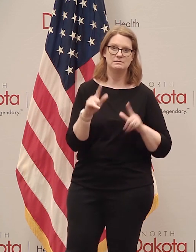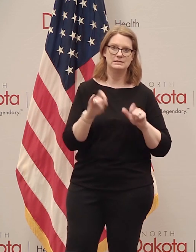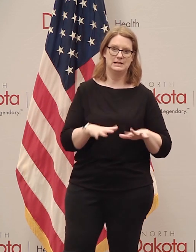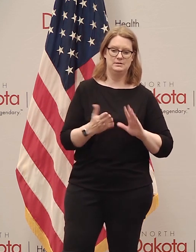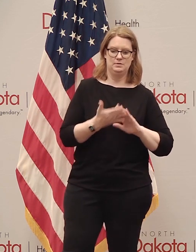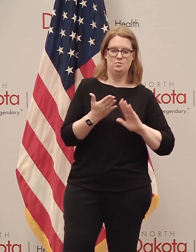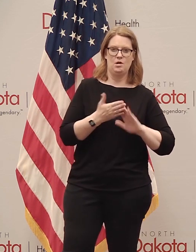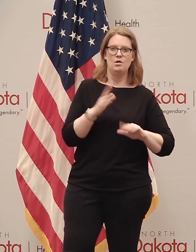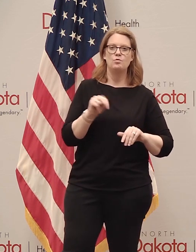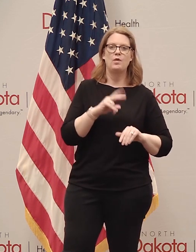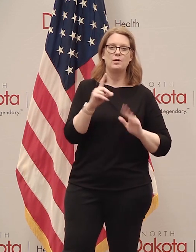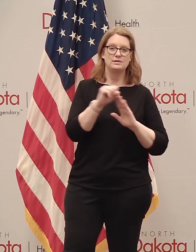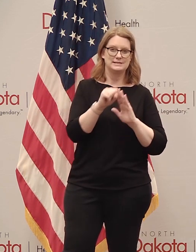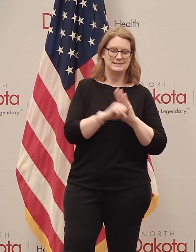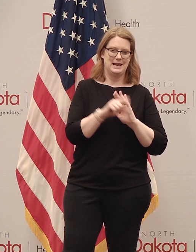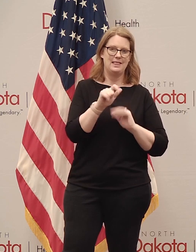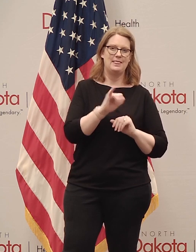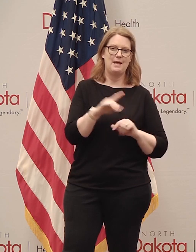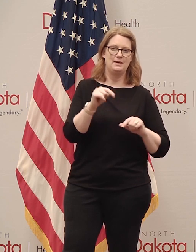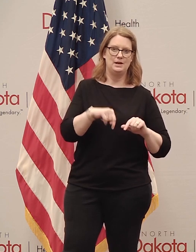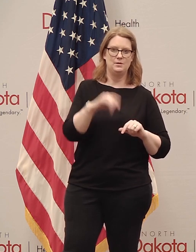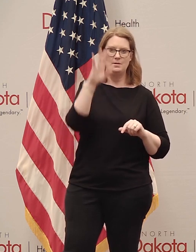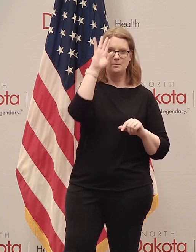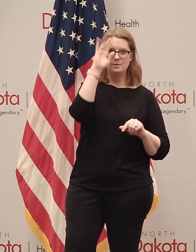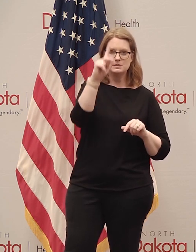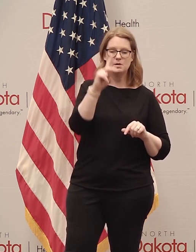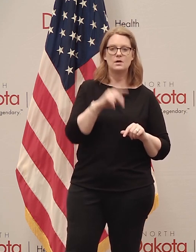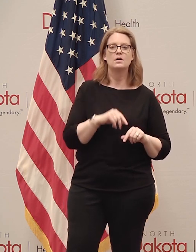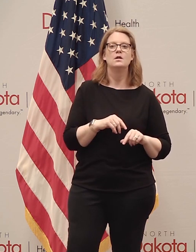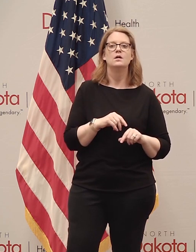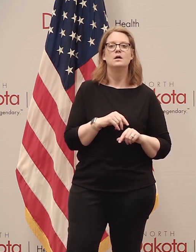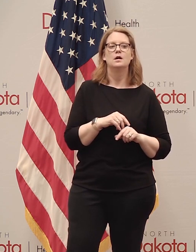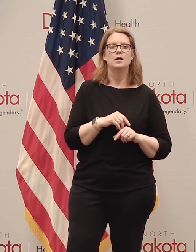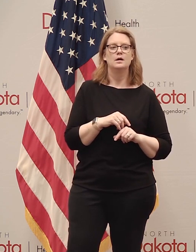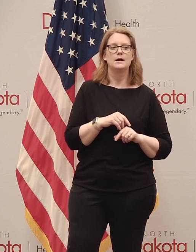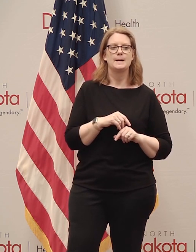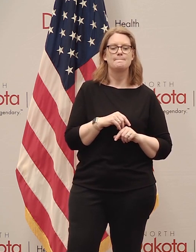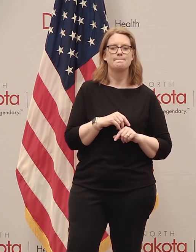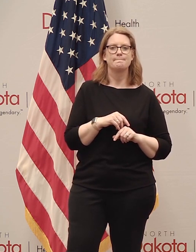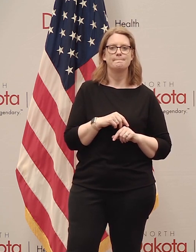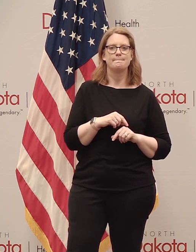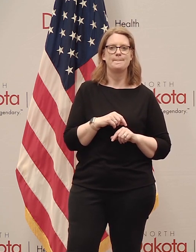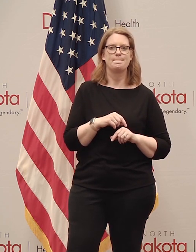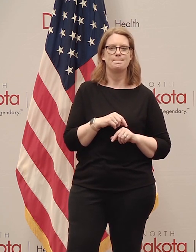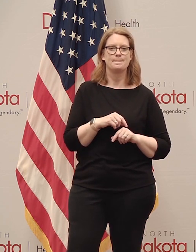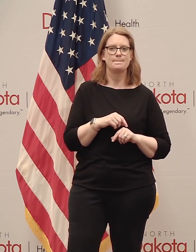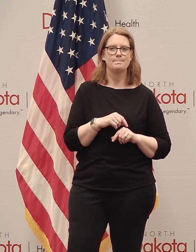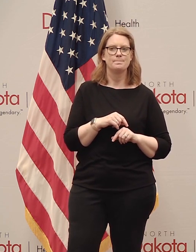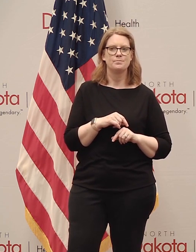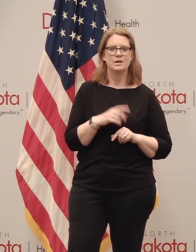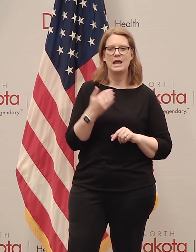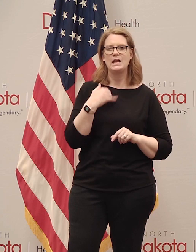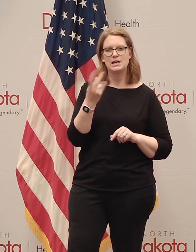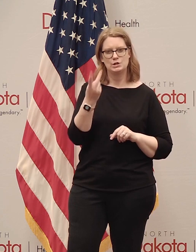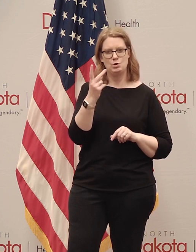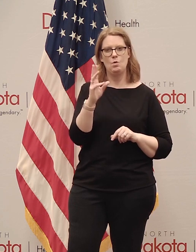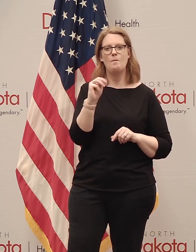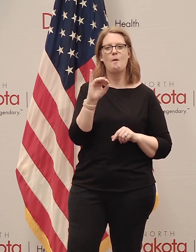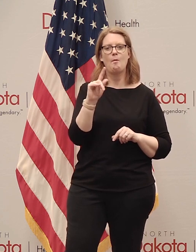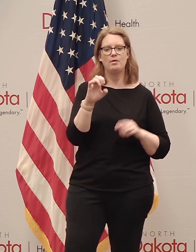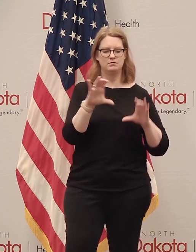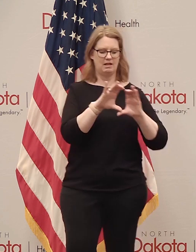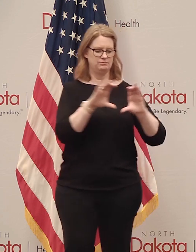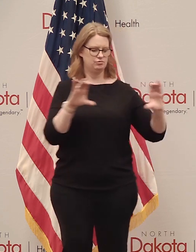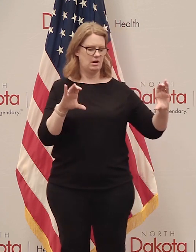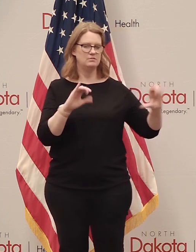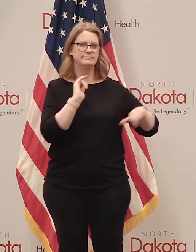being done at the North Dakota State Lab here in Bismarck, and we've brought in two mobile lab trailers that are set up outside,